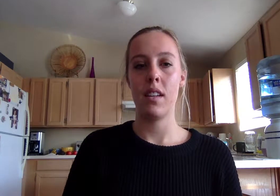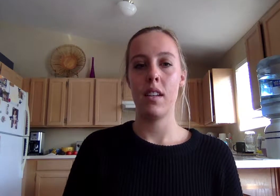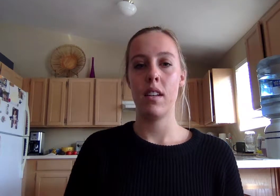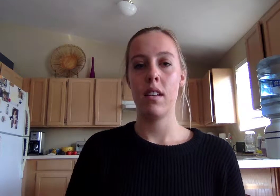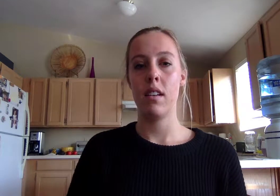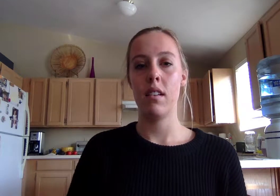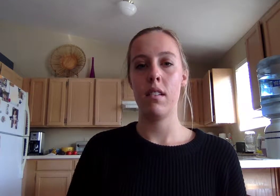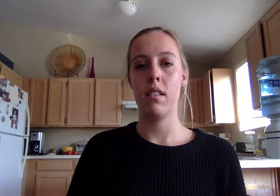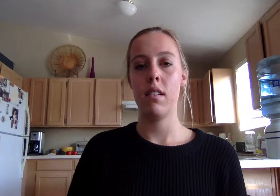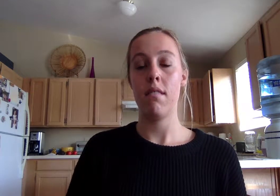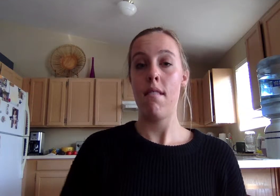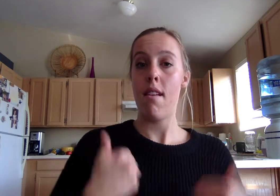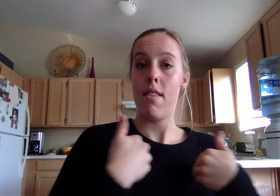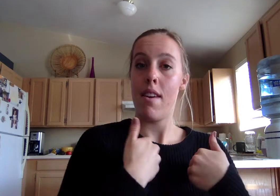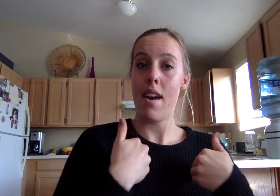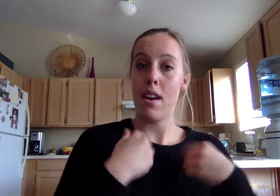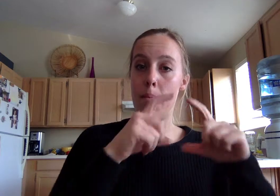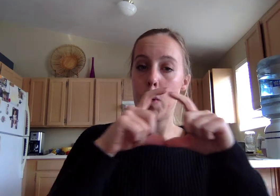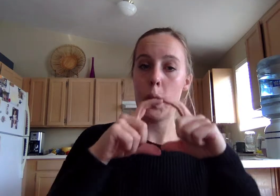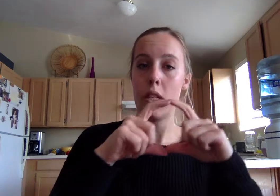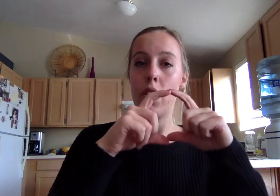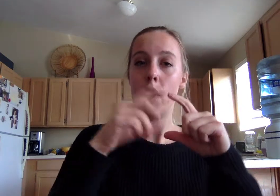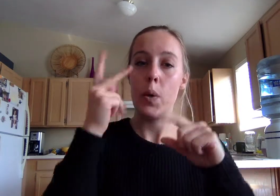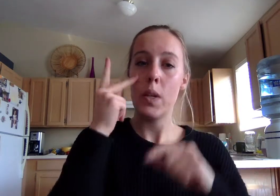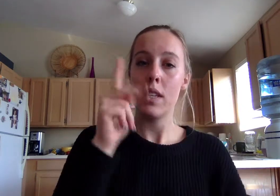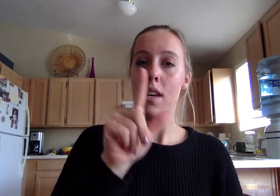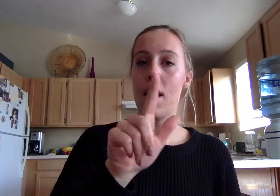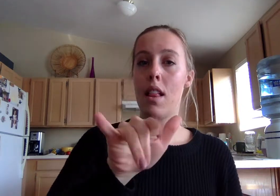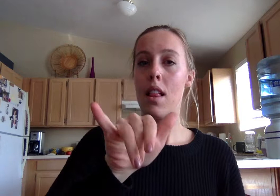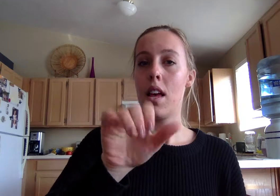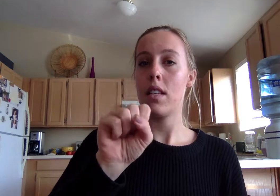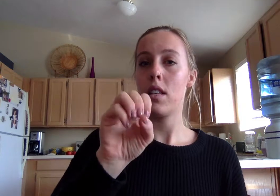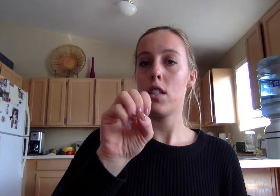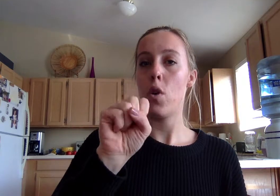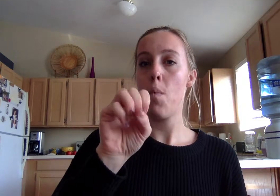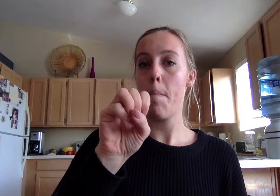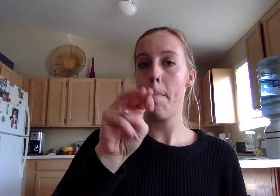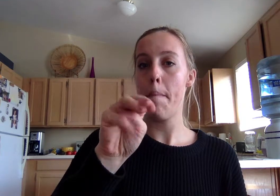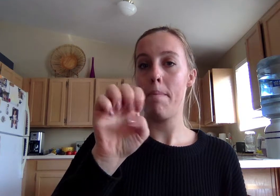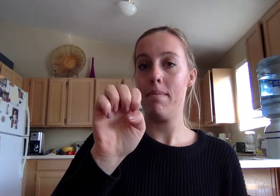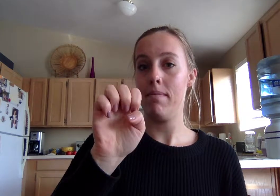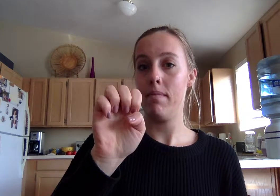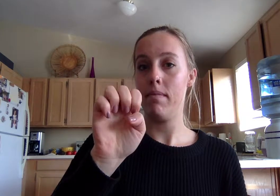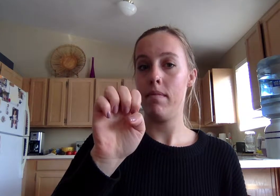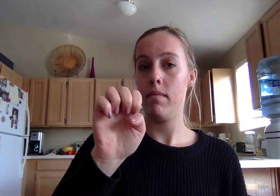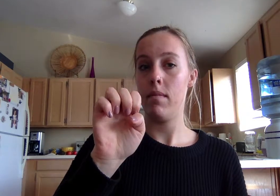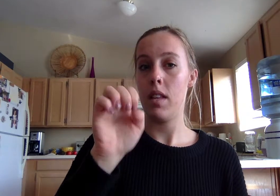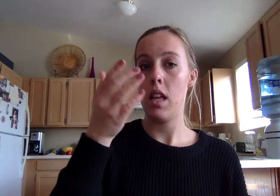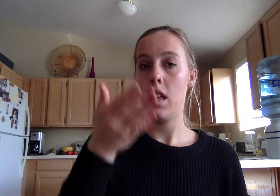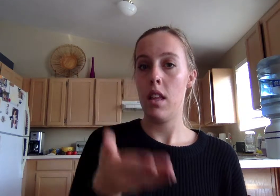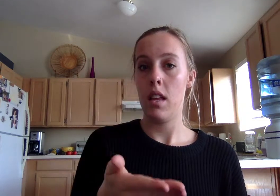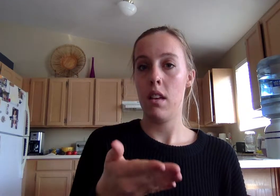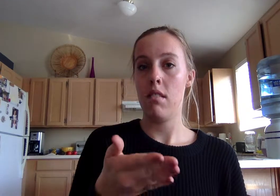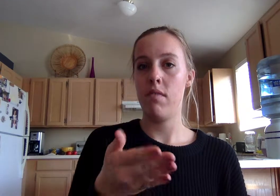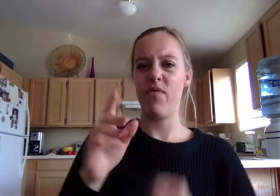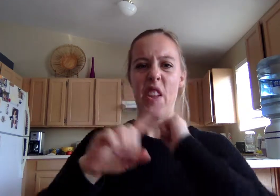Going back to the animal cell, you will see an organelle called a lysosome. Lysosomes are the garbage collectors